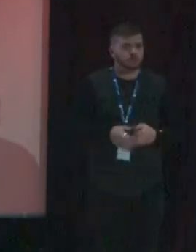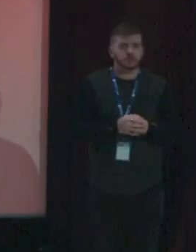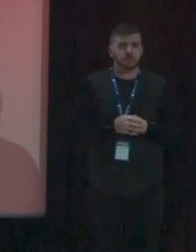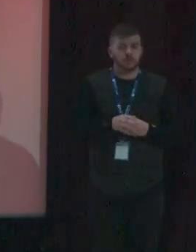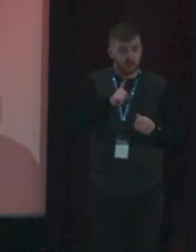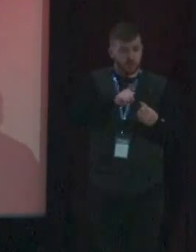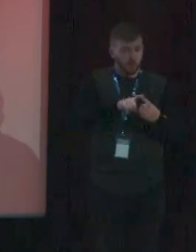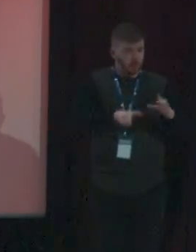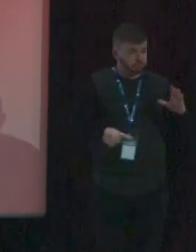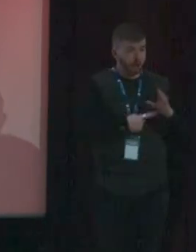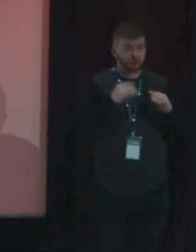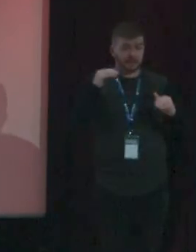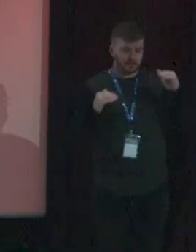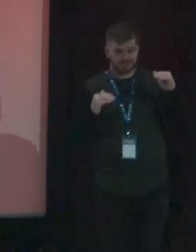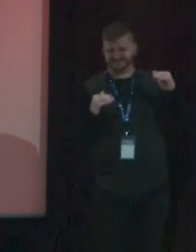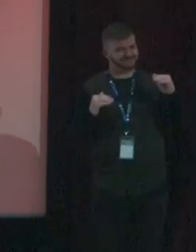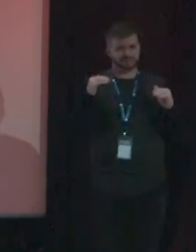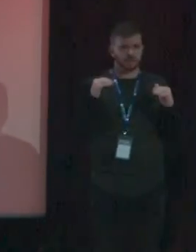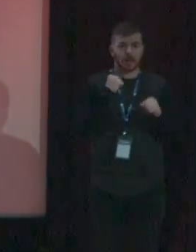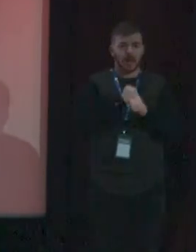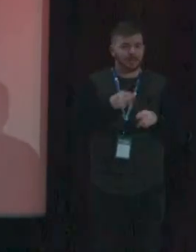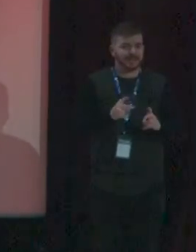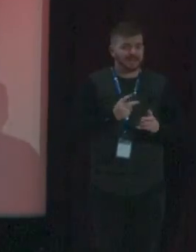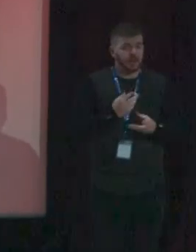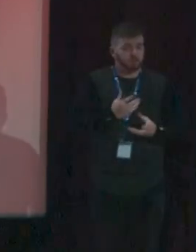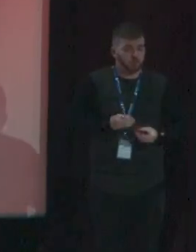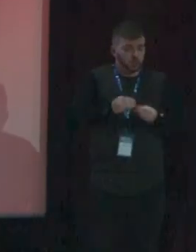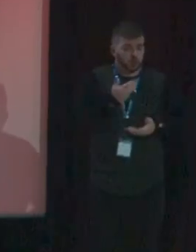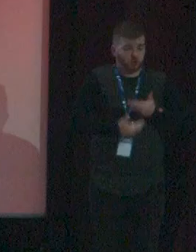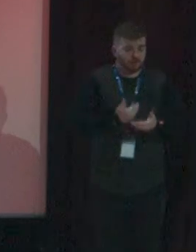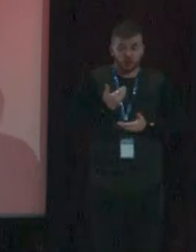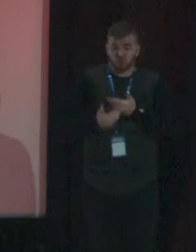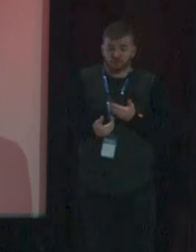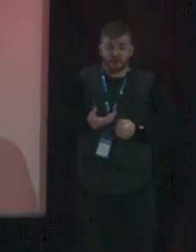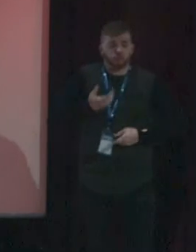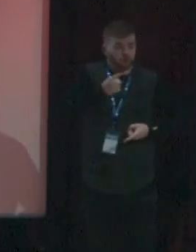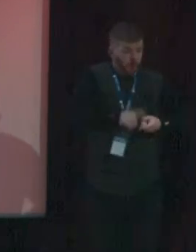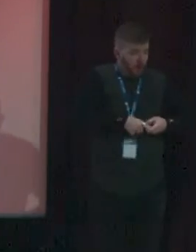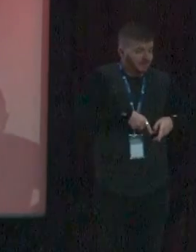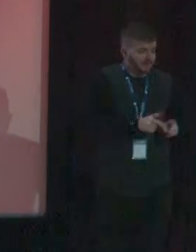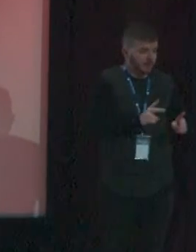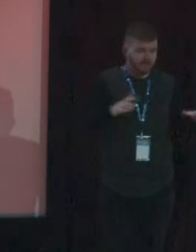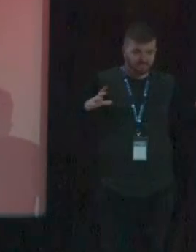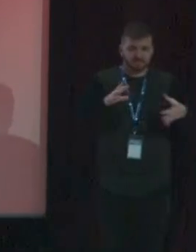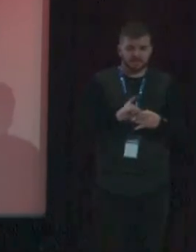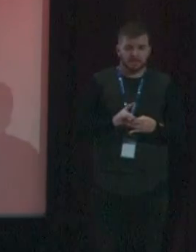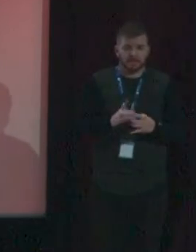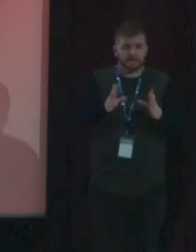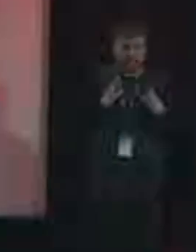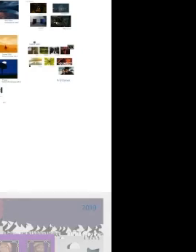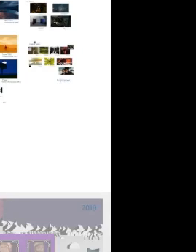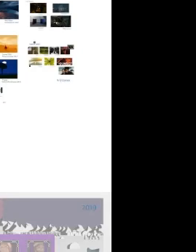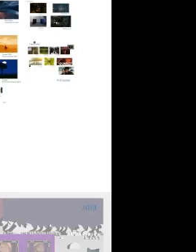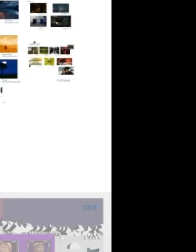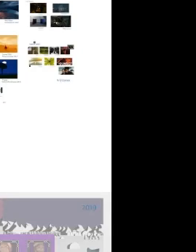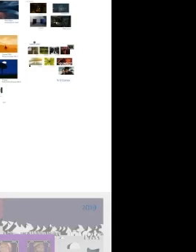them doesn't get priority over the other. Game systems produce stories. Stories rely on systems. They're tied together. They have to work